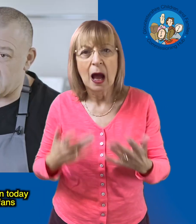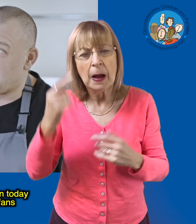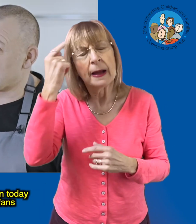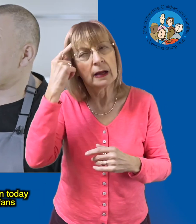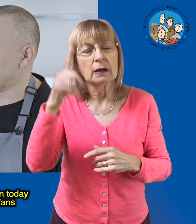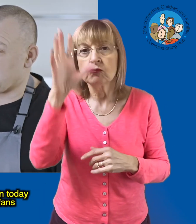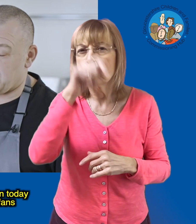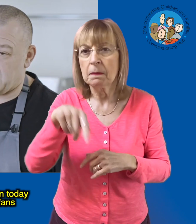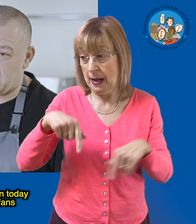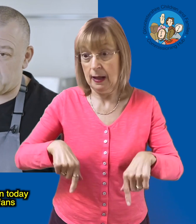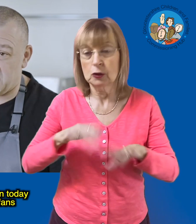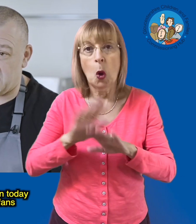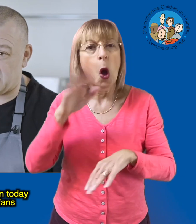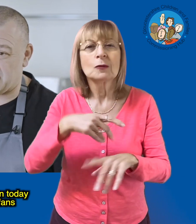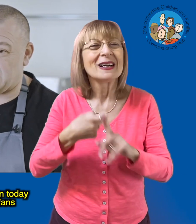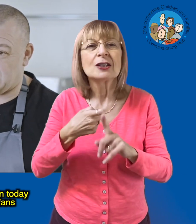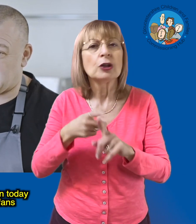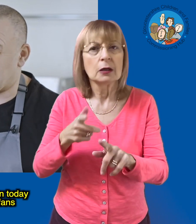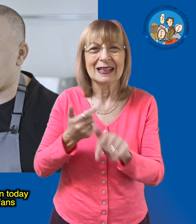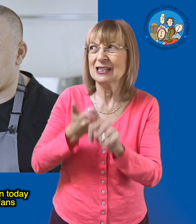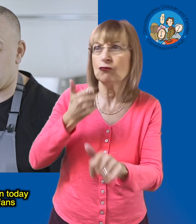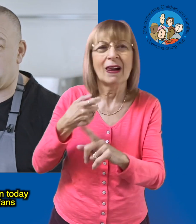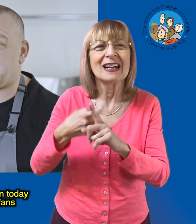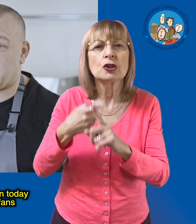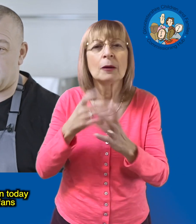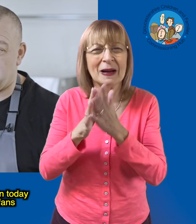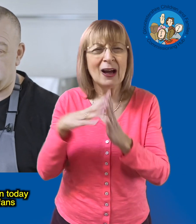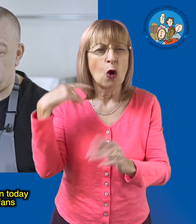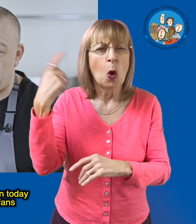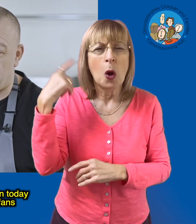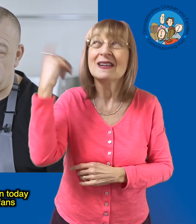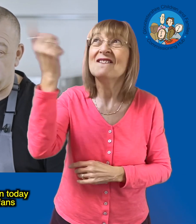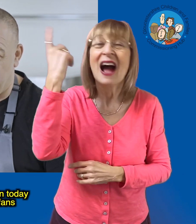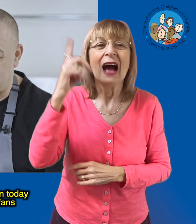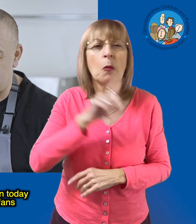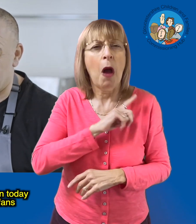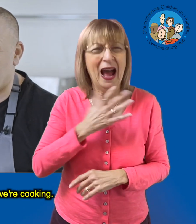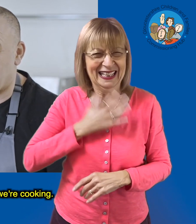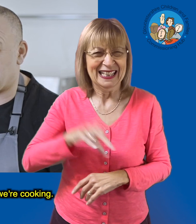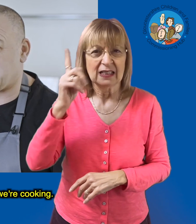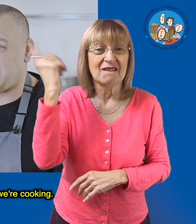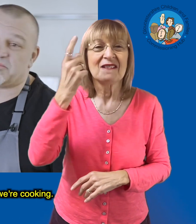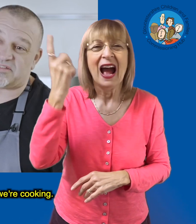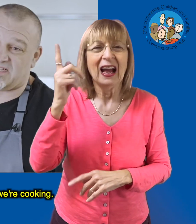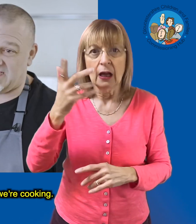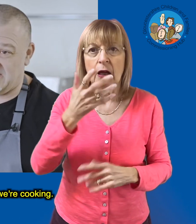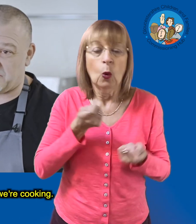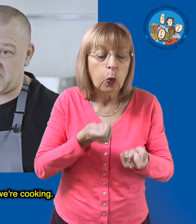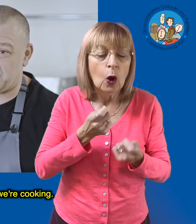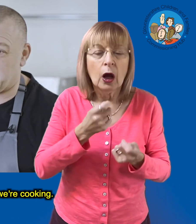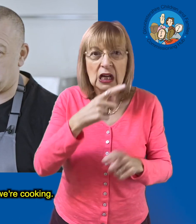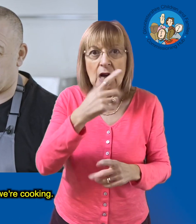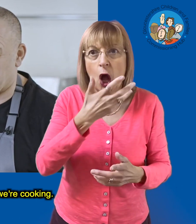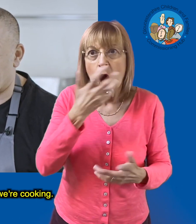finished. Just to make a note, we're in an industrial kitchen today, so there's a little bit of background noise of fans because we need them on to take the heat